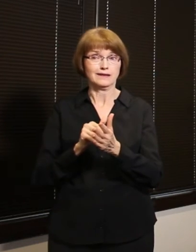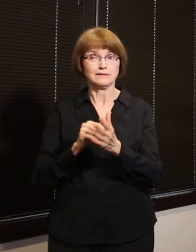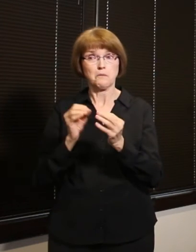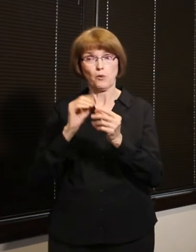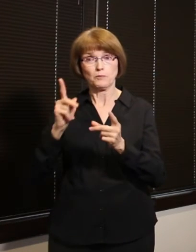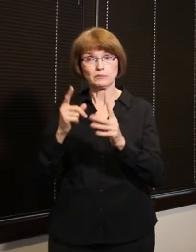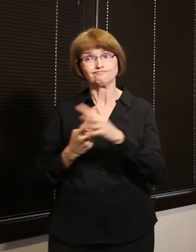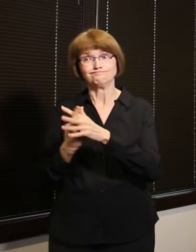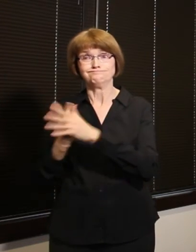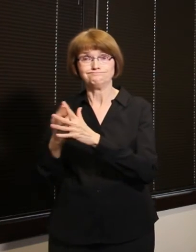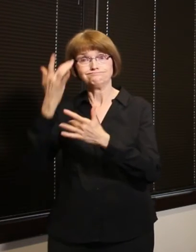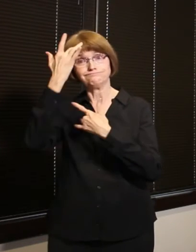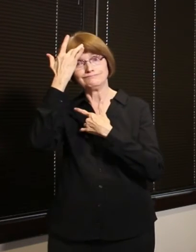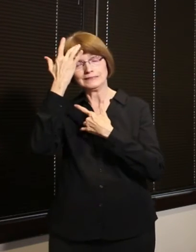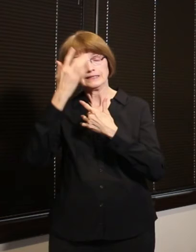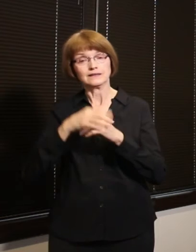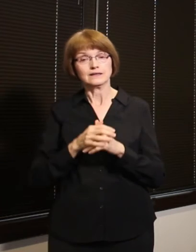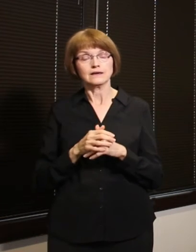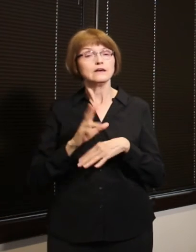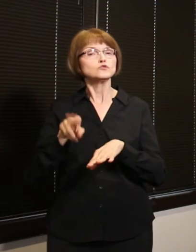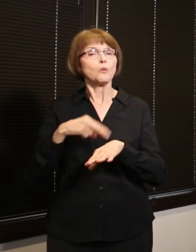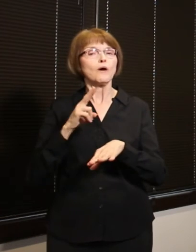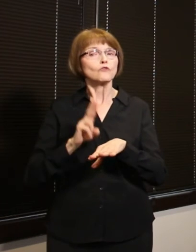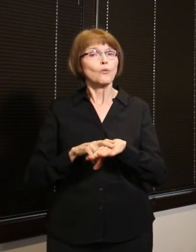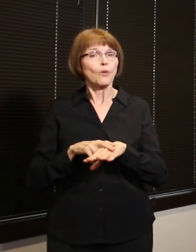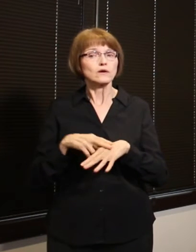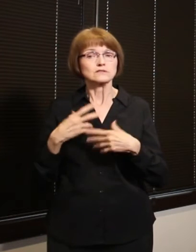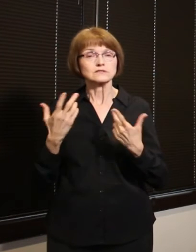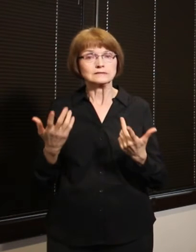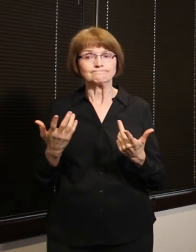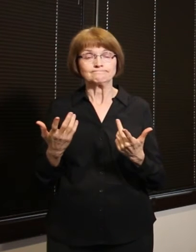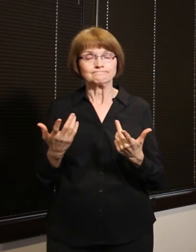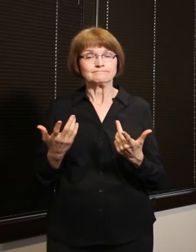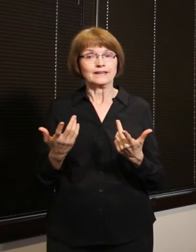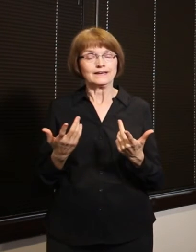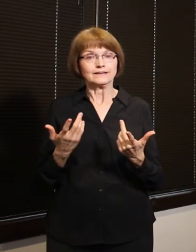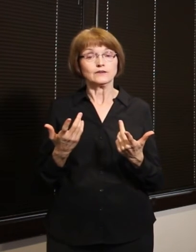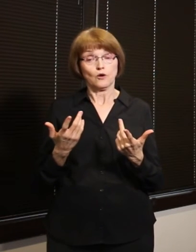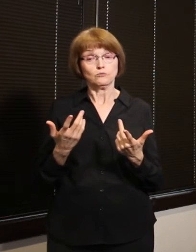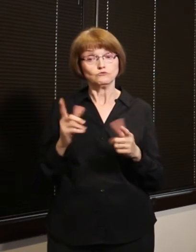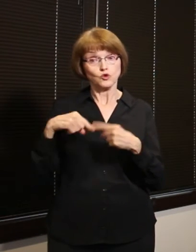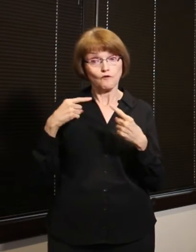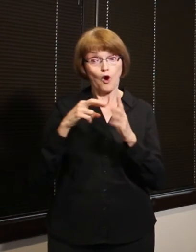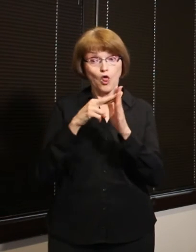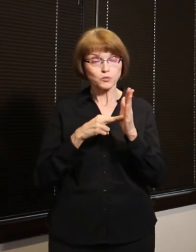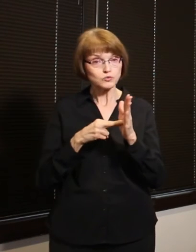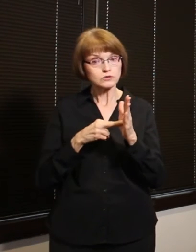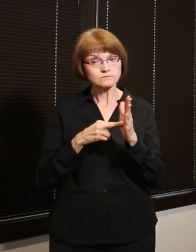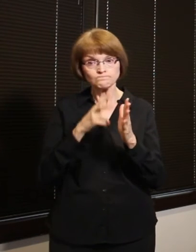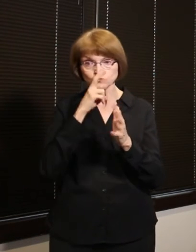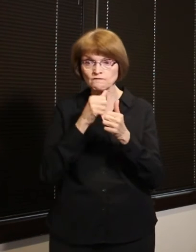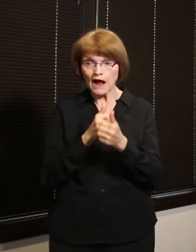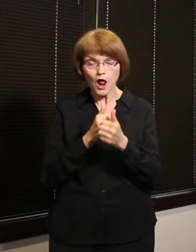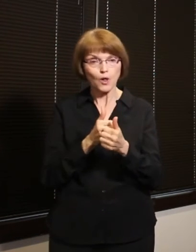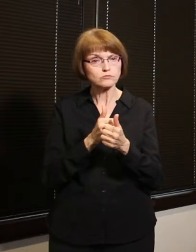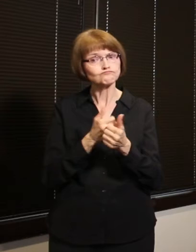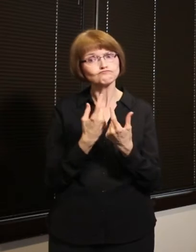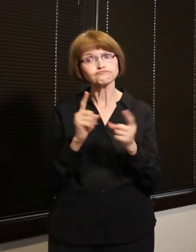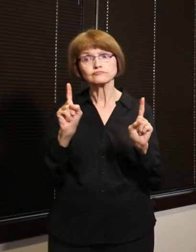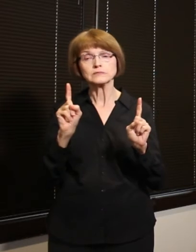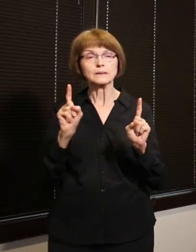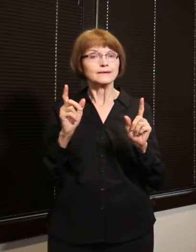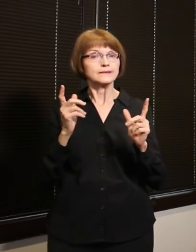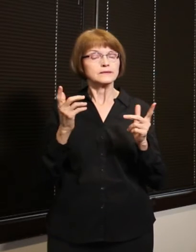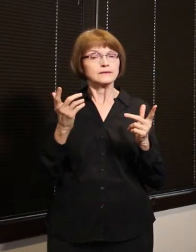Of course, you would be concerned that steps that have been that are taken, where people